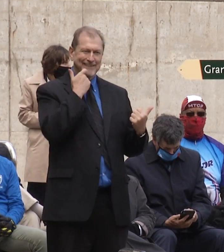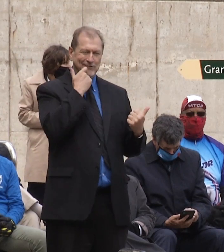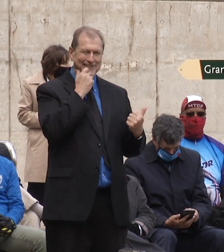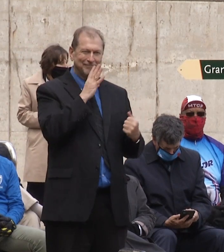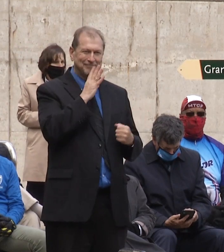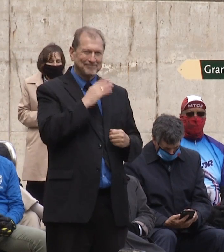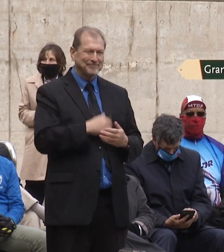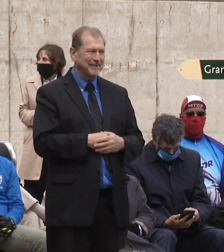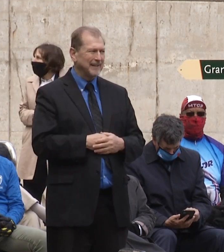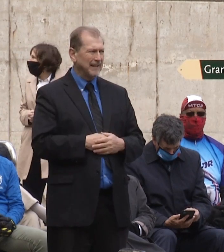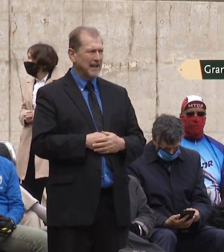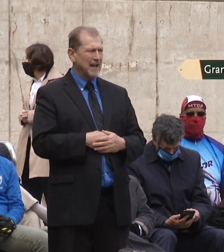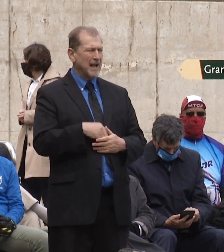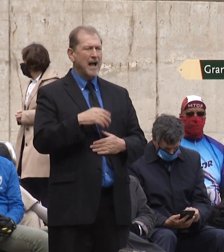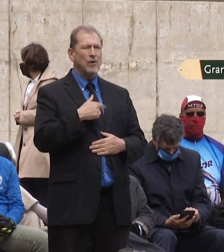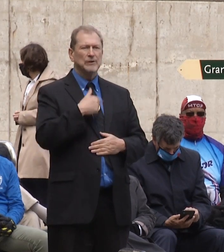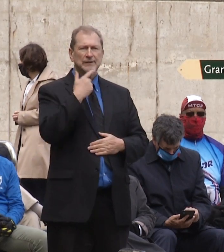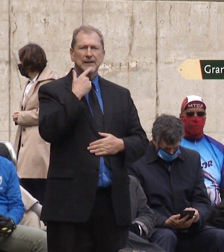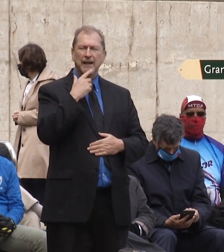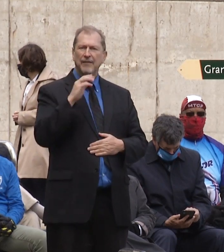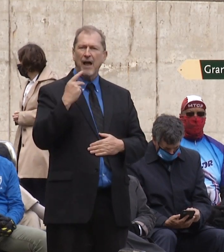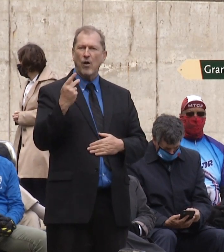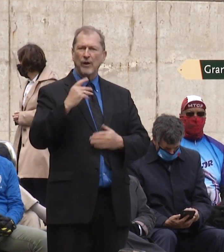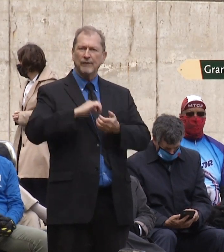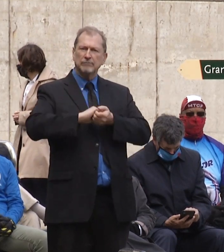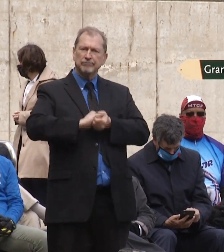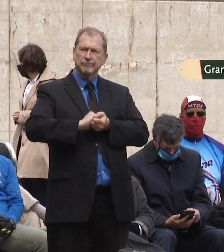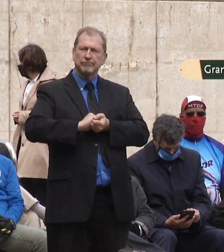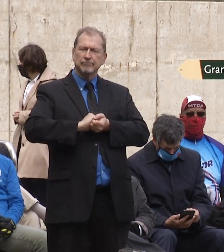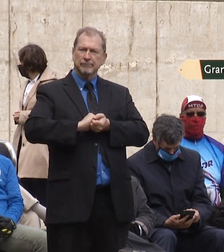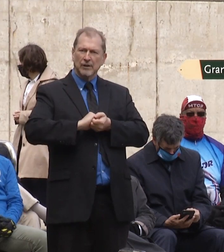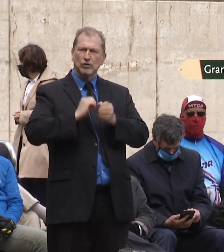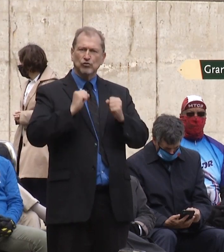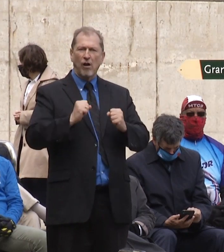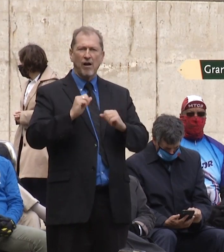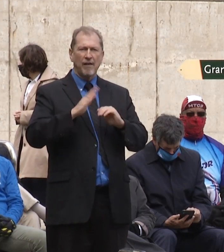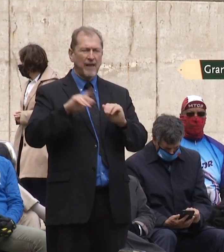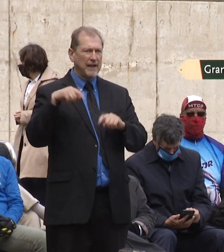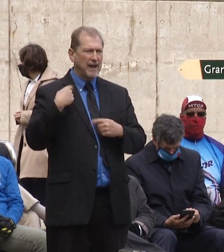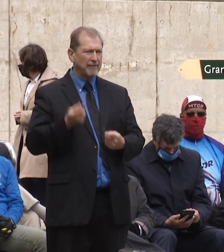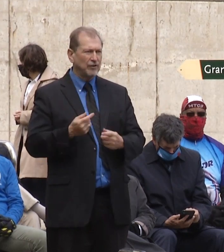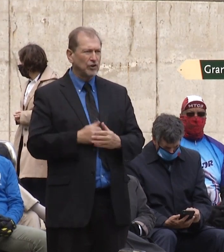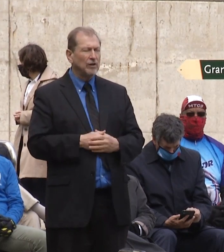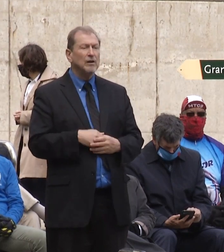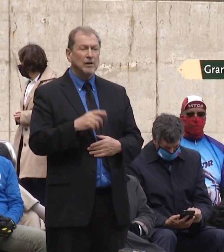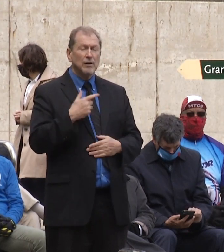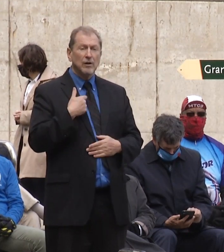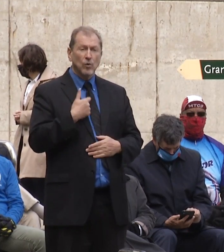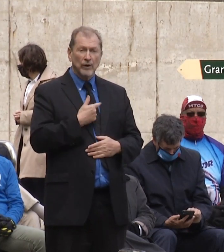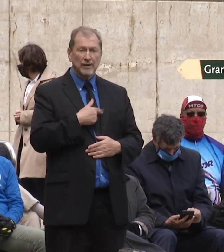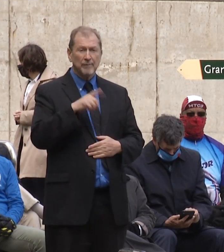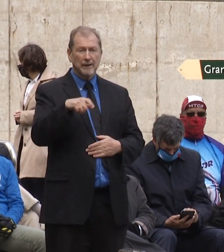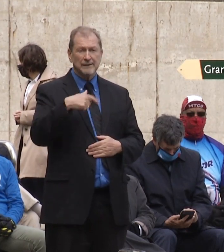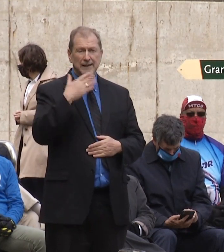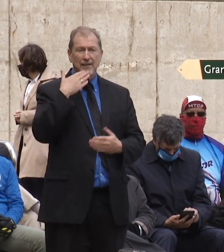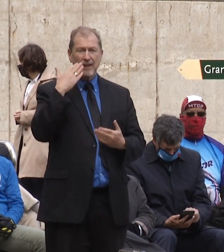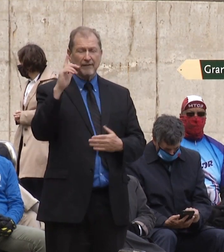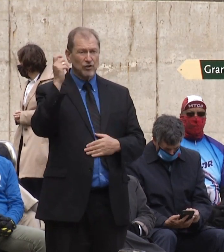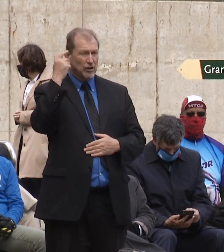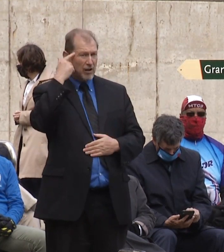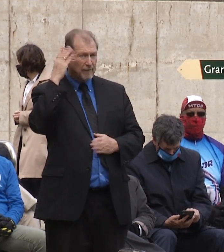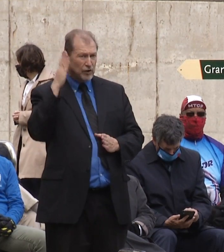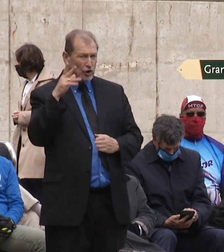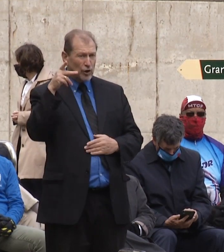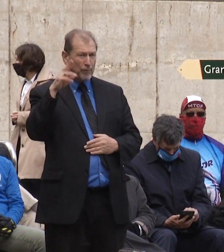think it is stronger than ever. We owe much of that to Governor Pritzker, Mayor